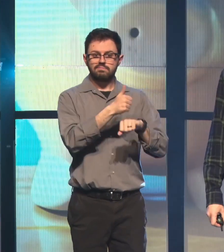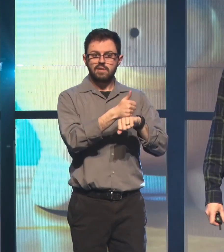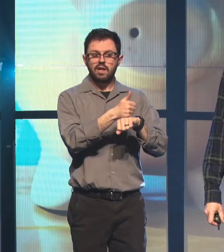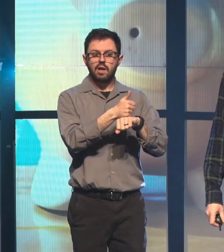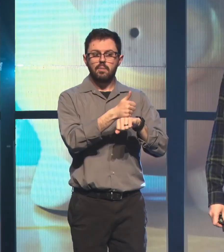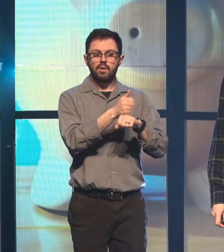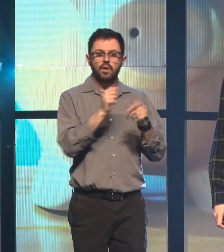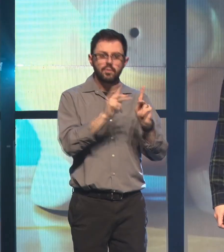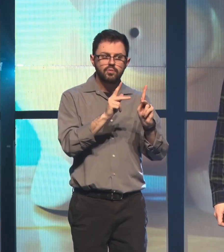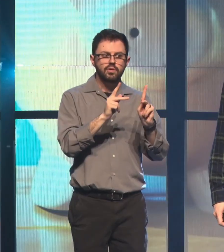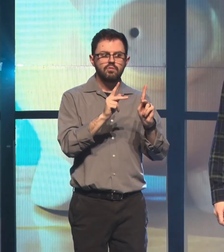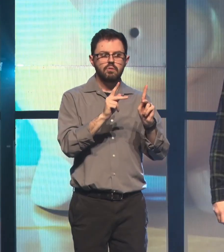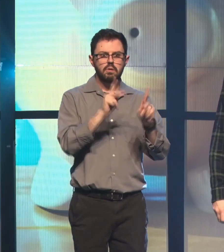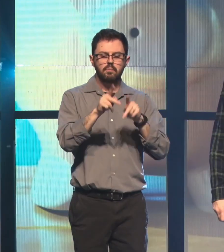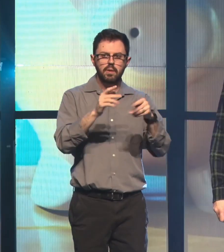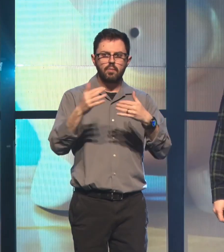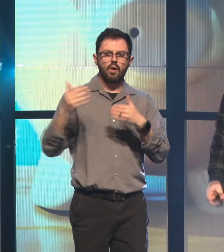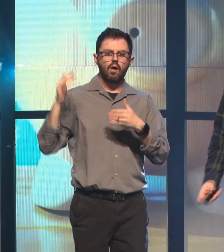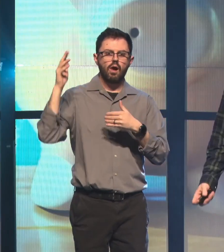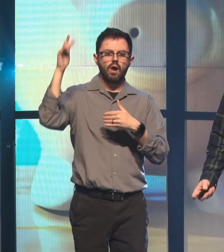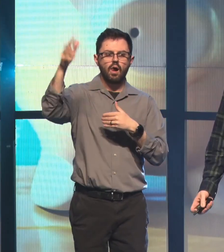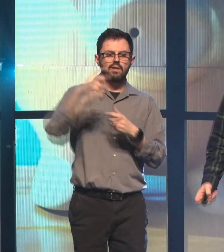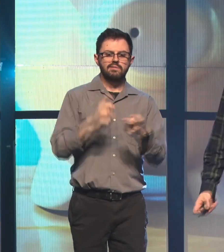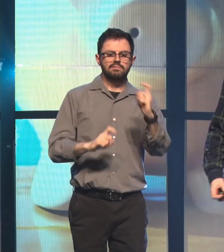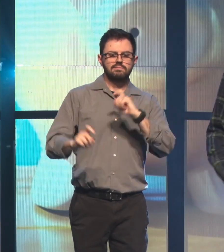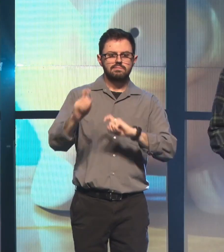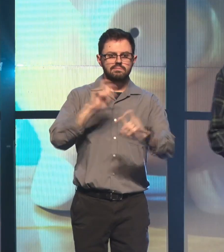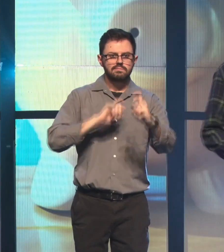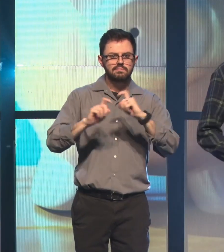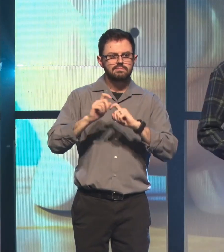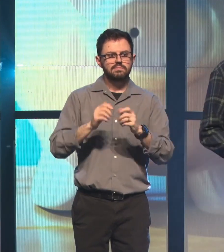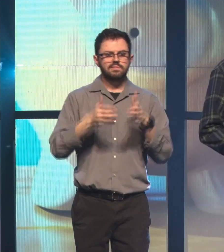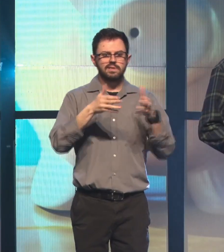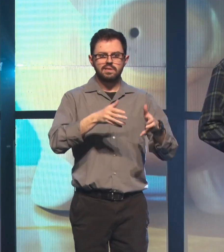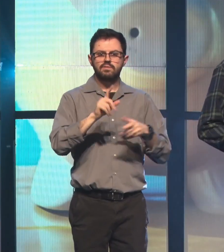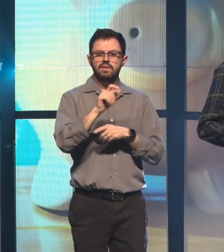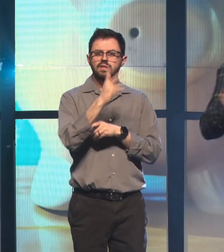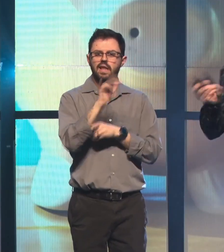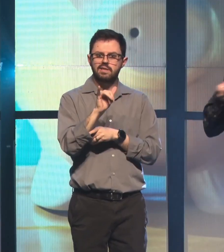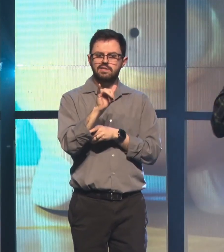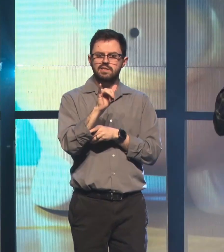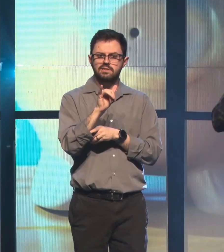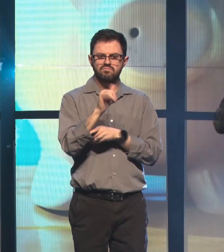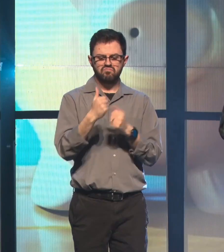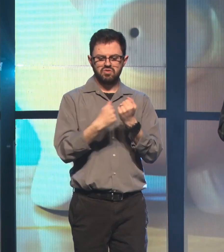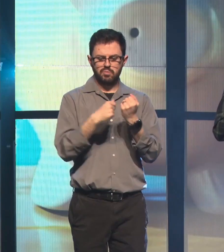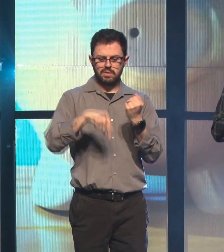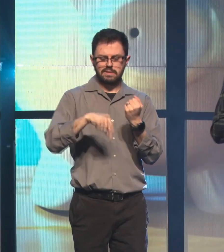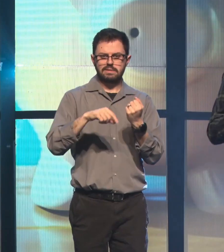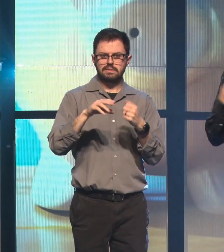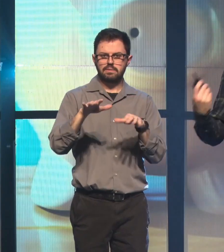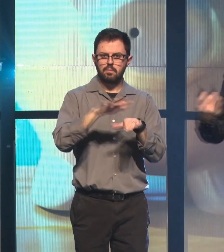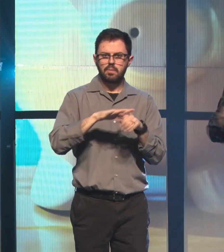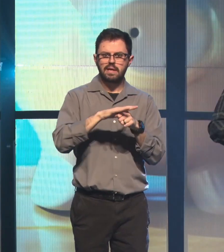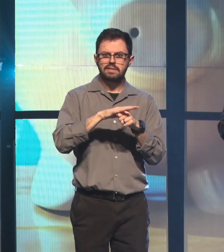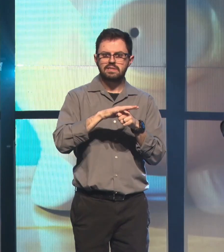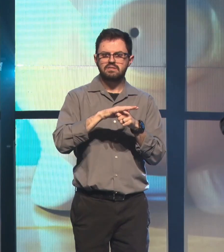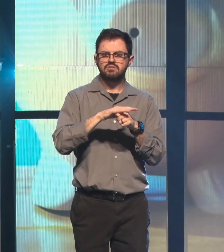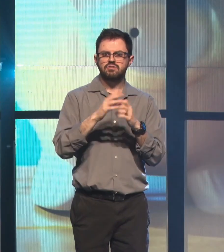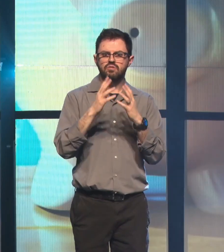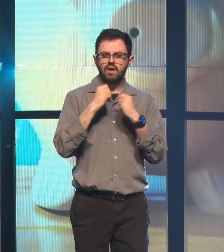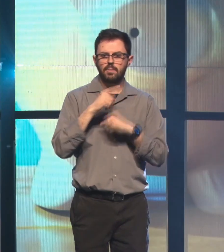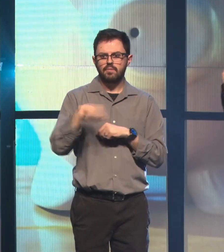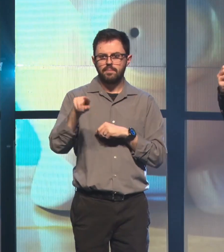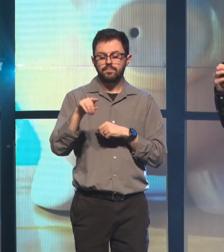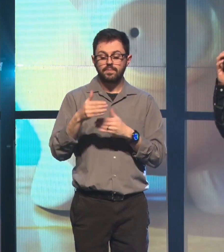leave a legacy, right, for the things that are of value to them. So this song that we're going to sing today, it's called Let Us Be the Church.